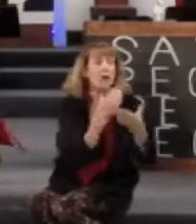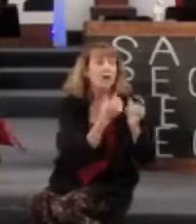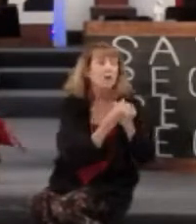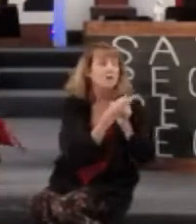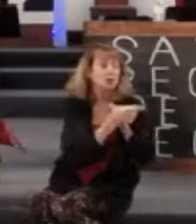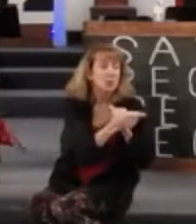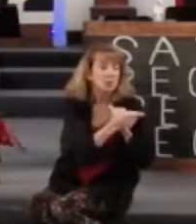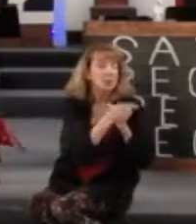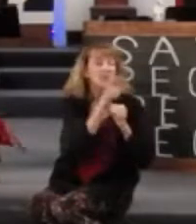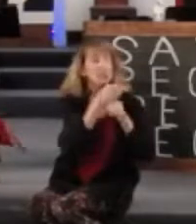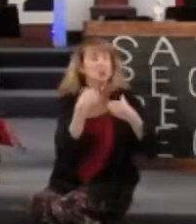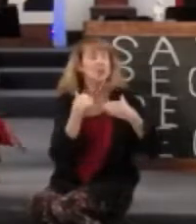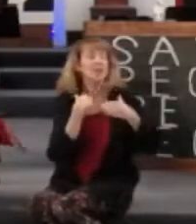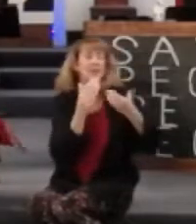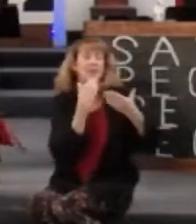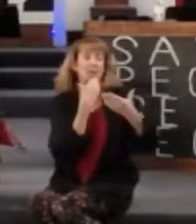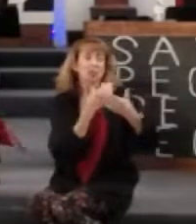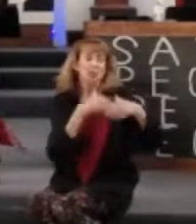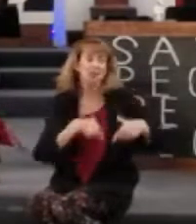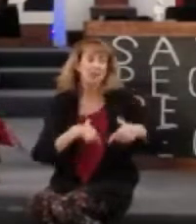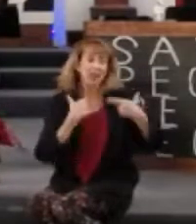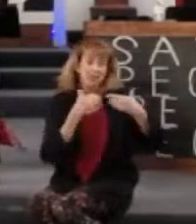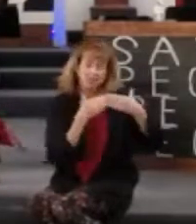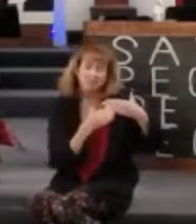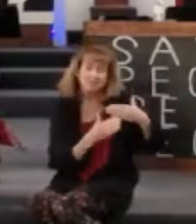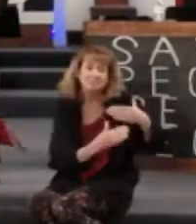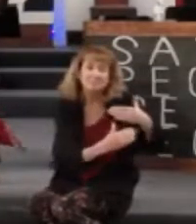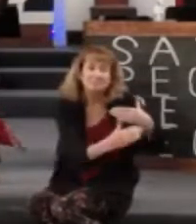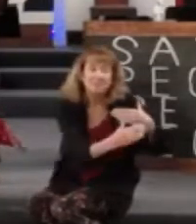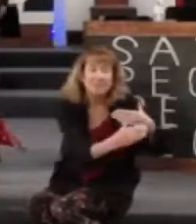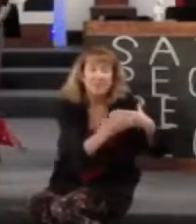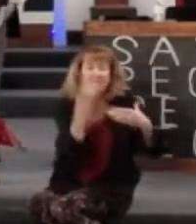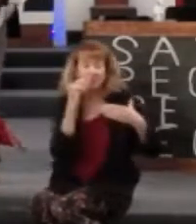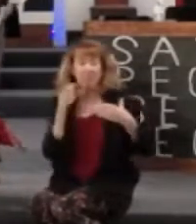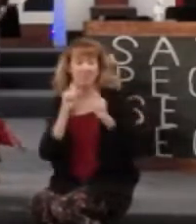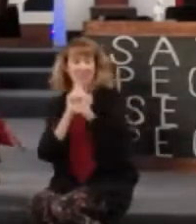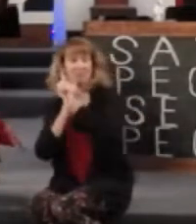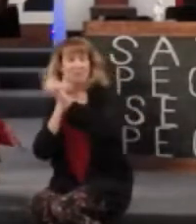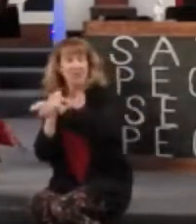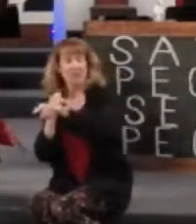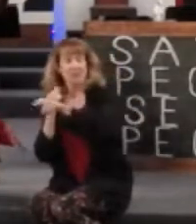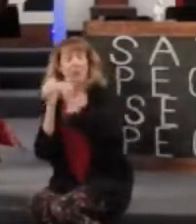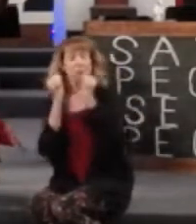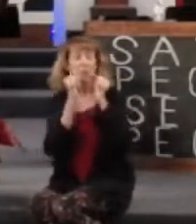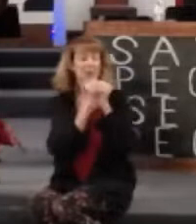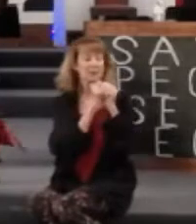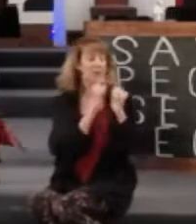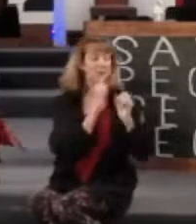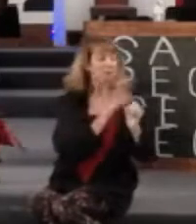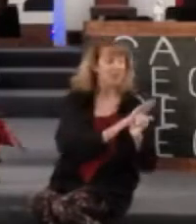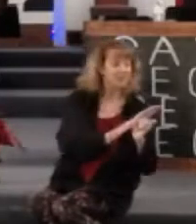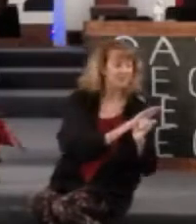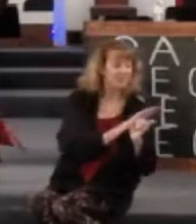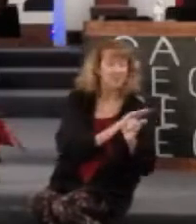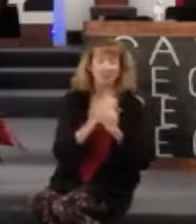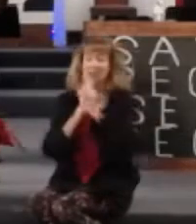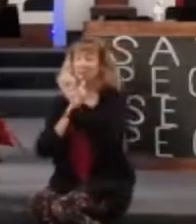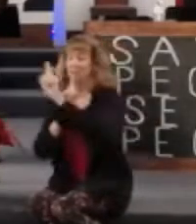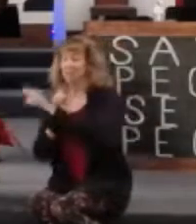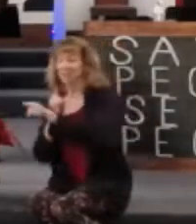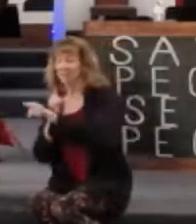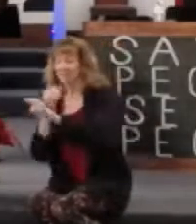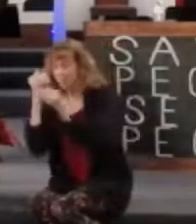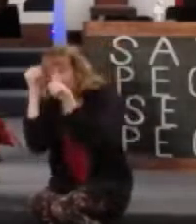this earth. So if that is the command and that's the promise that goes with it, then what do you